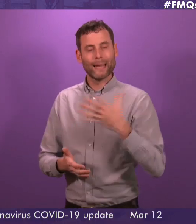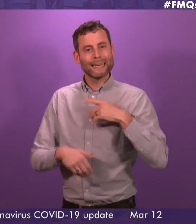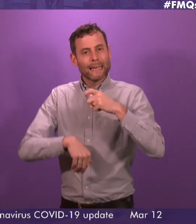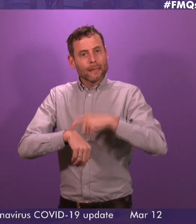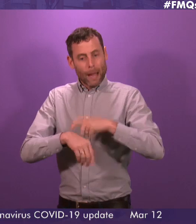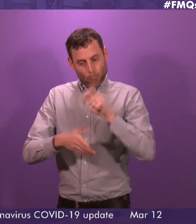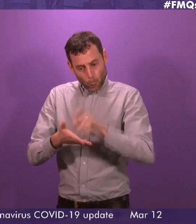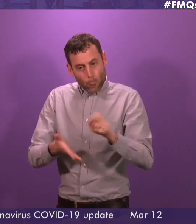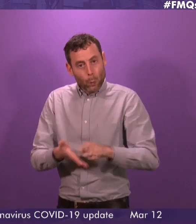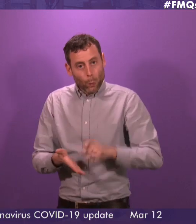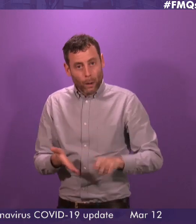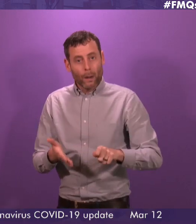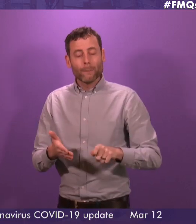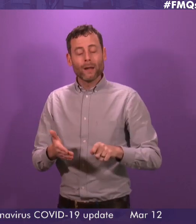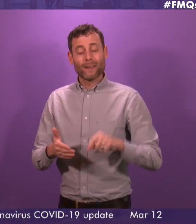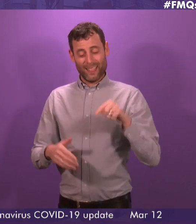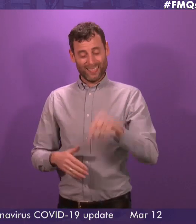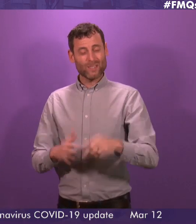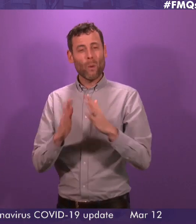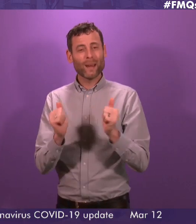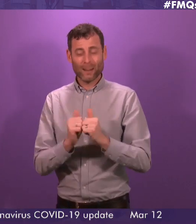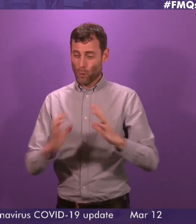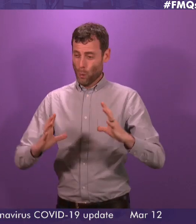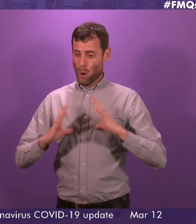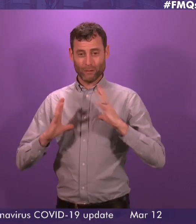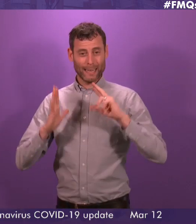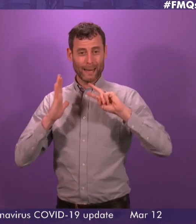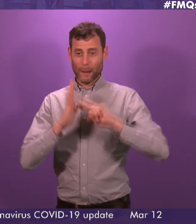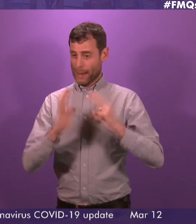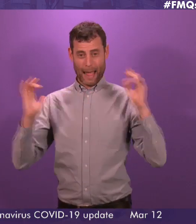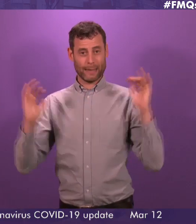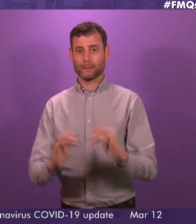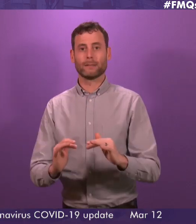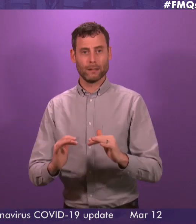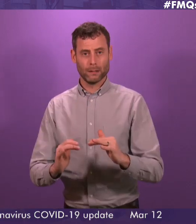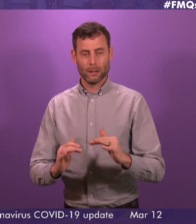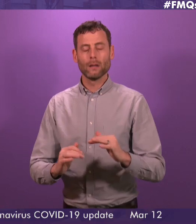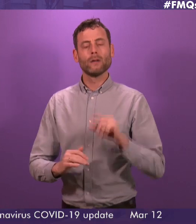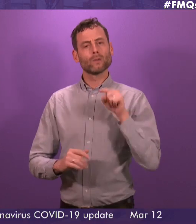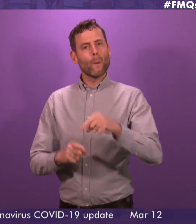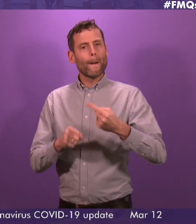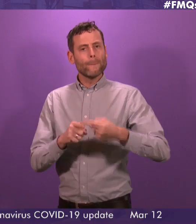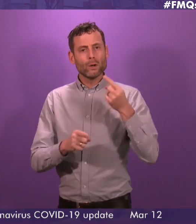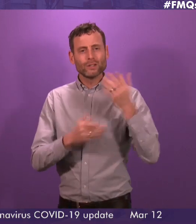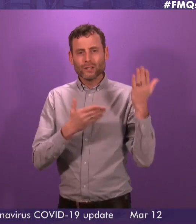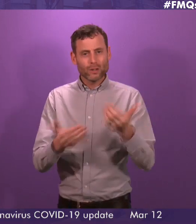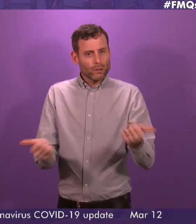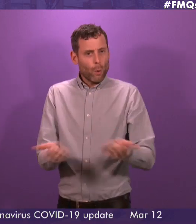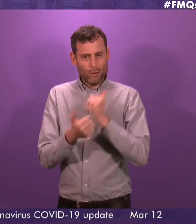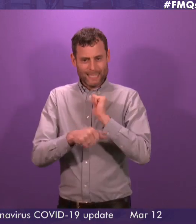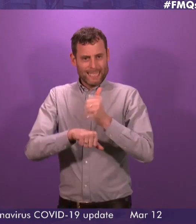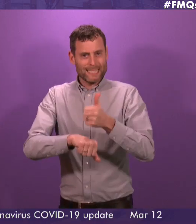are already planned. And in terms of the resilience of the emergency services, those steps are already in